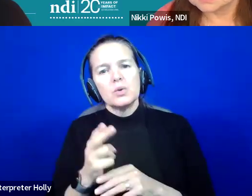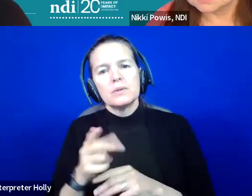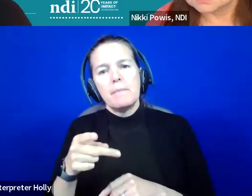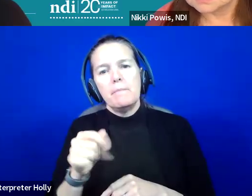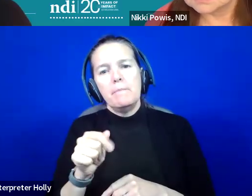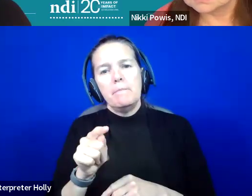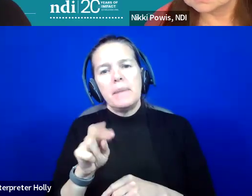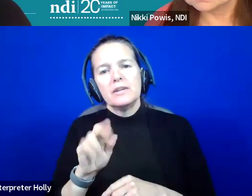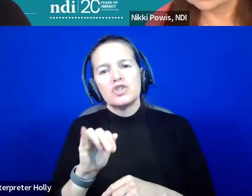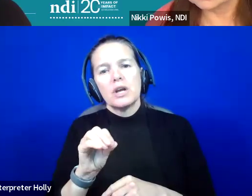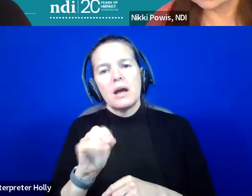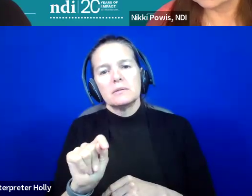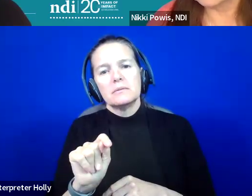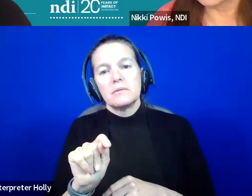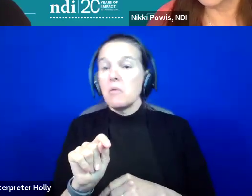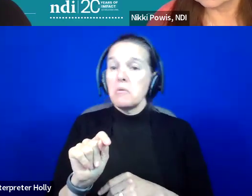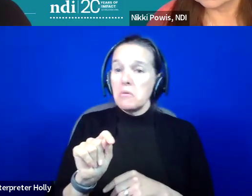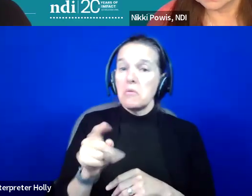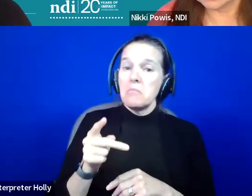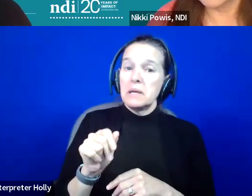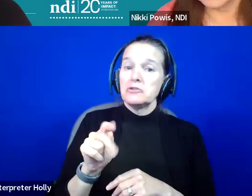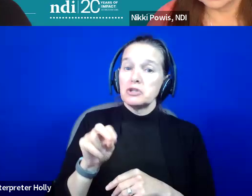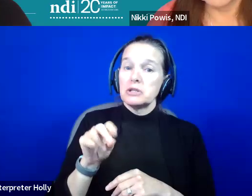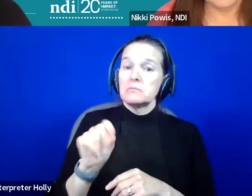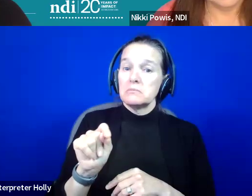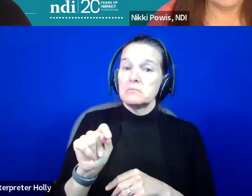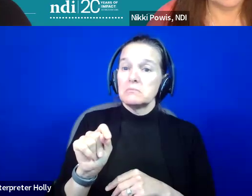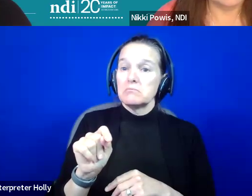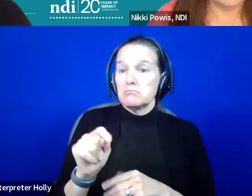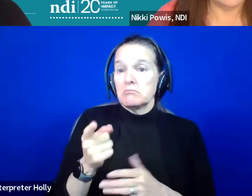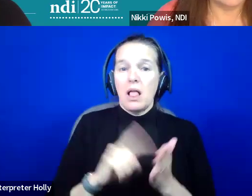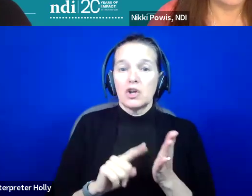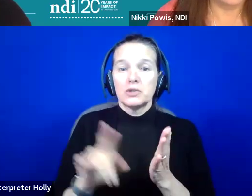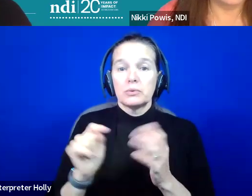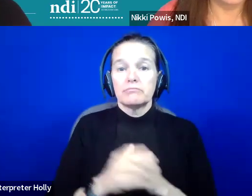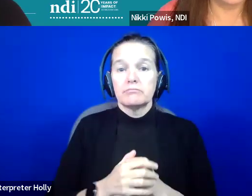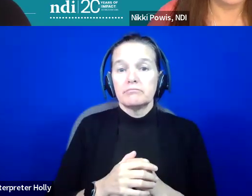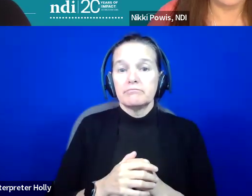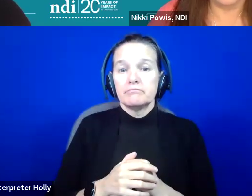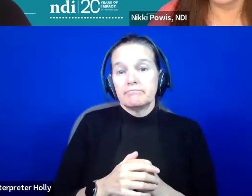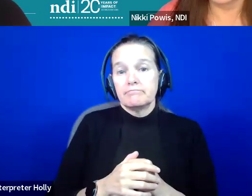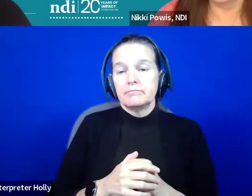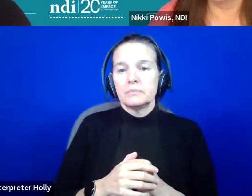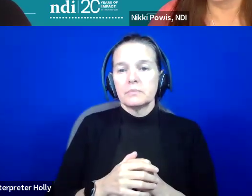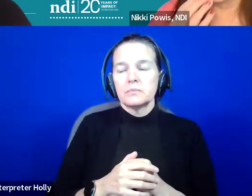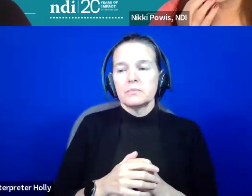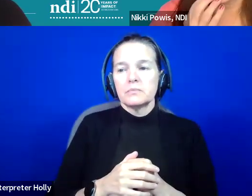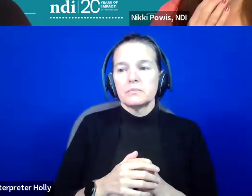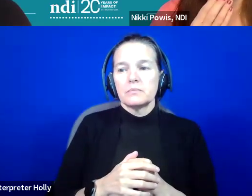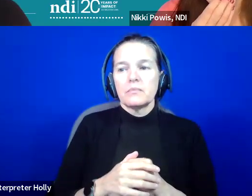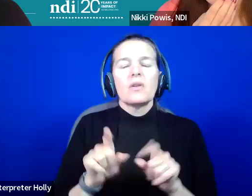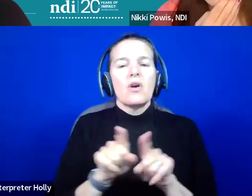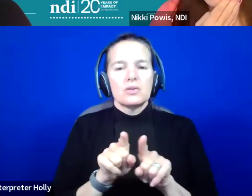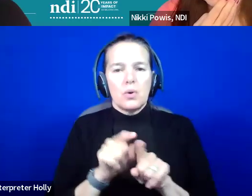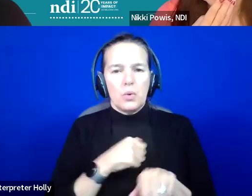Patriot. Okay, Patreon, I'm gonna look into that one. Yeah, yeah. And we also do work with